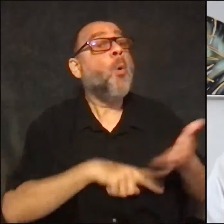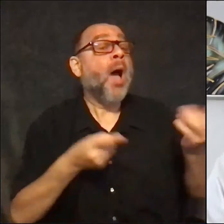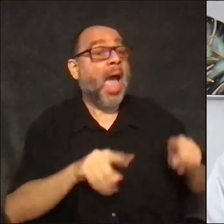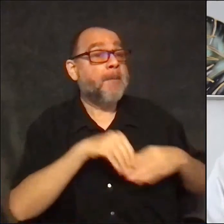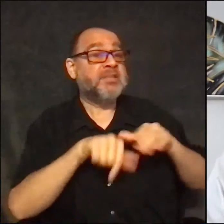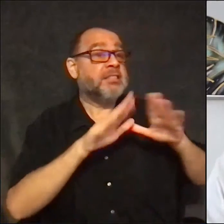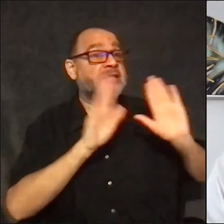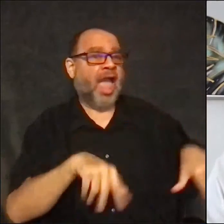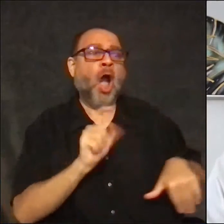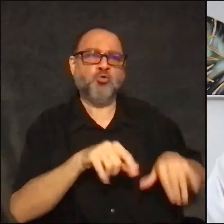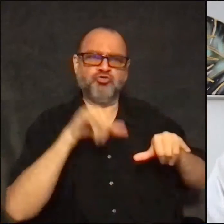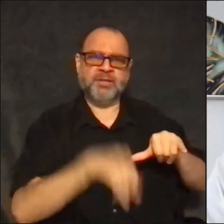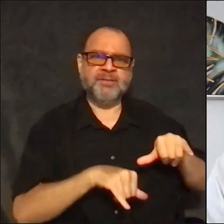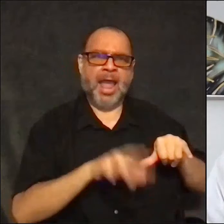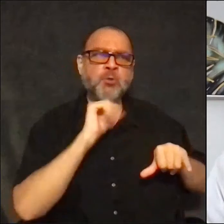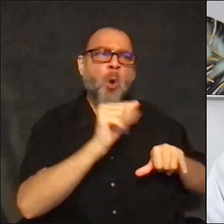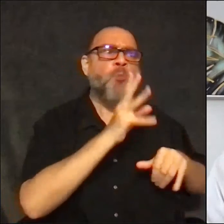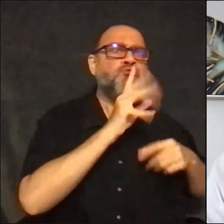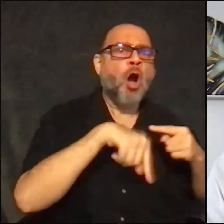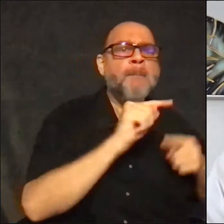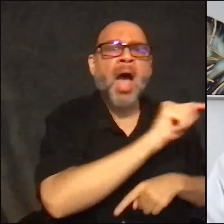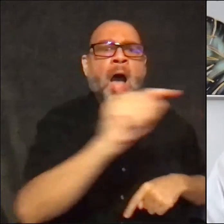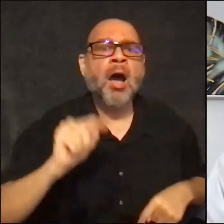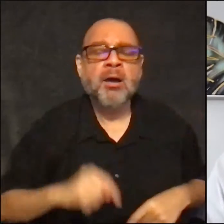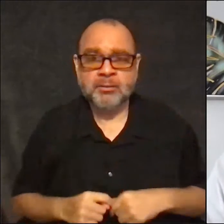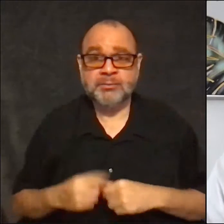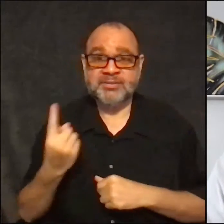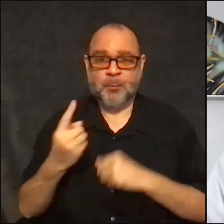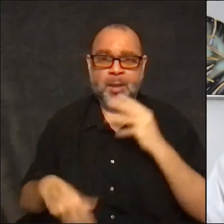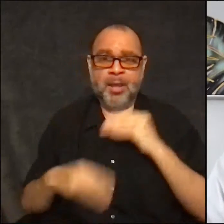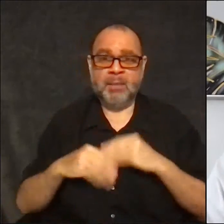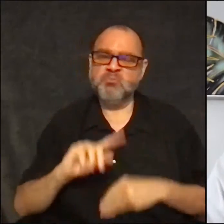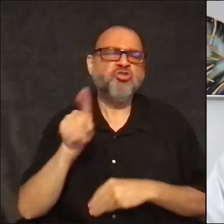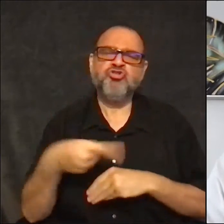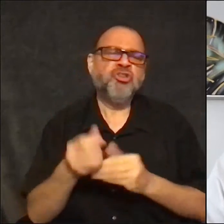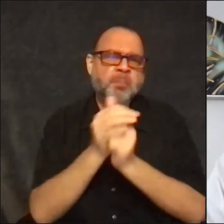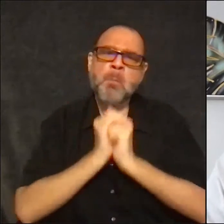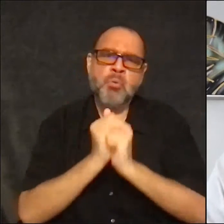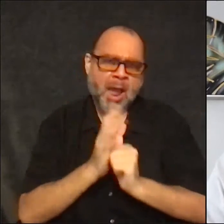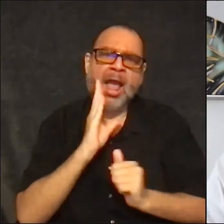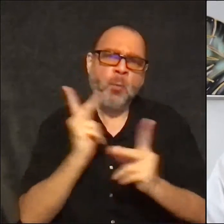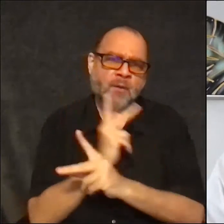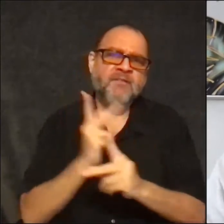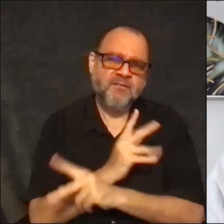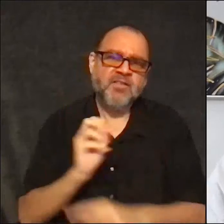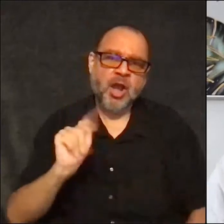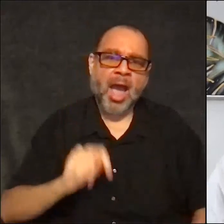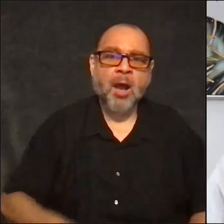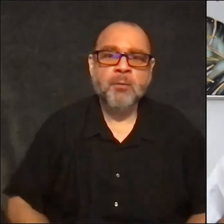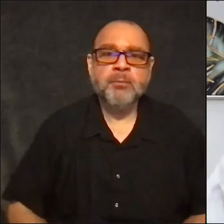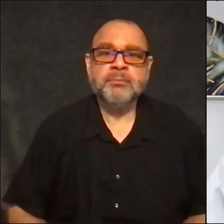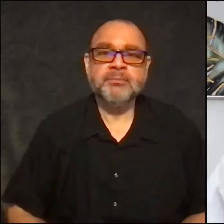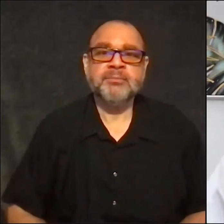Marcus puts, just pray on it. All right. Just one for the just pray on it. So we're getting